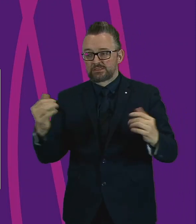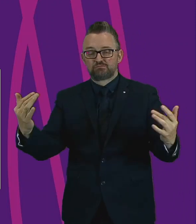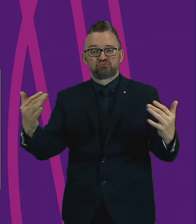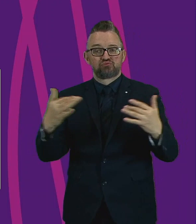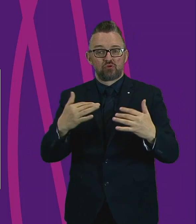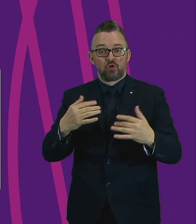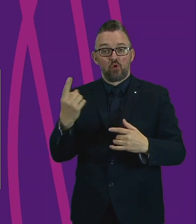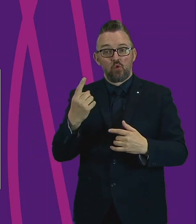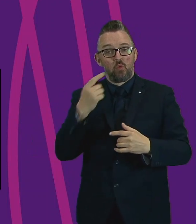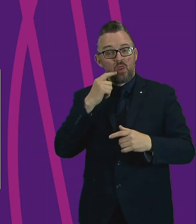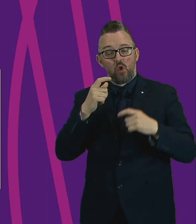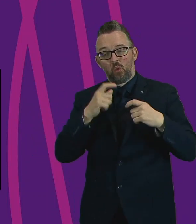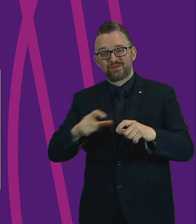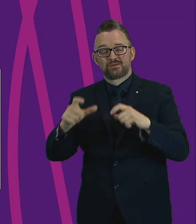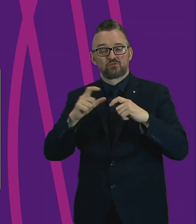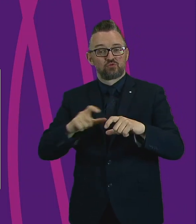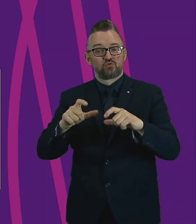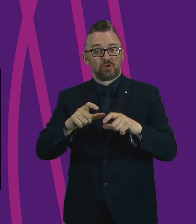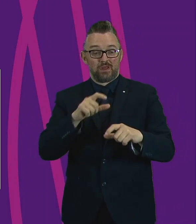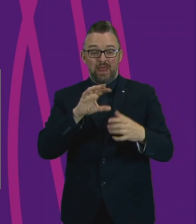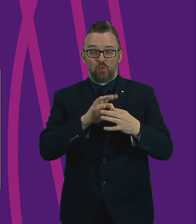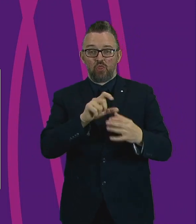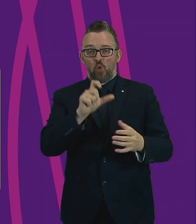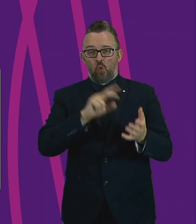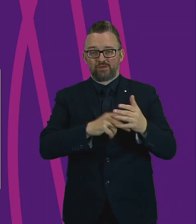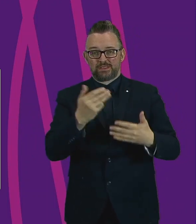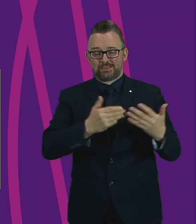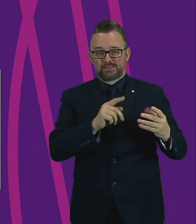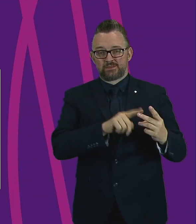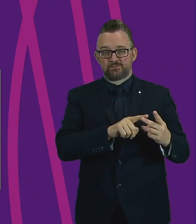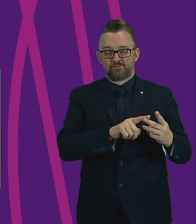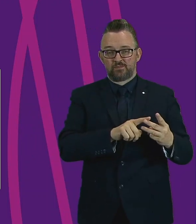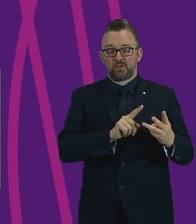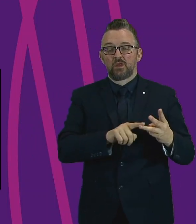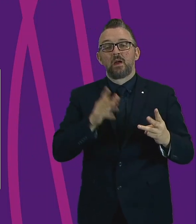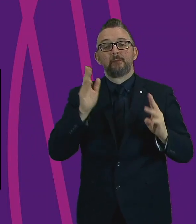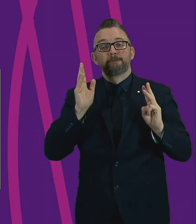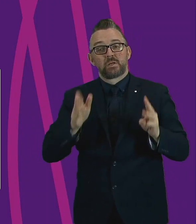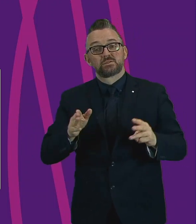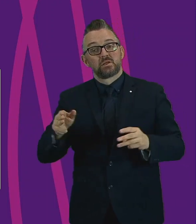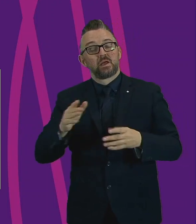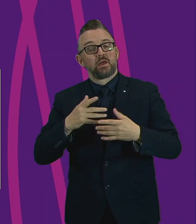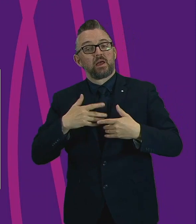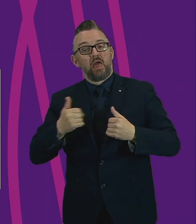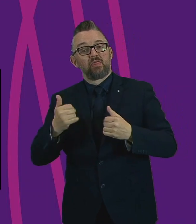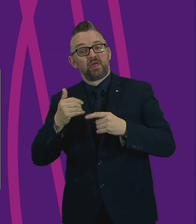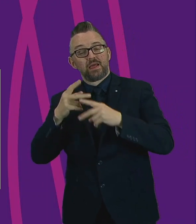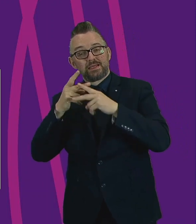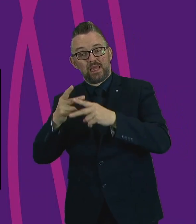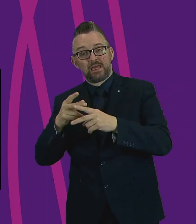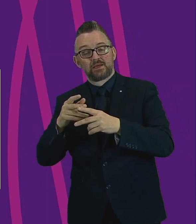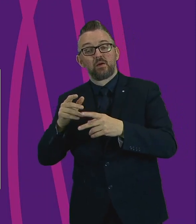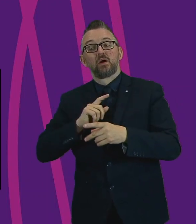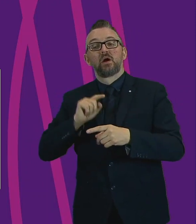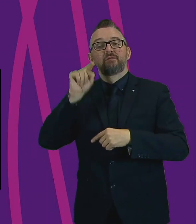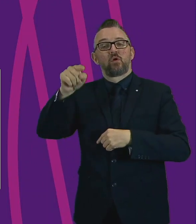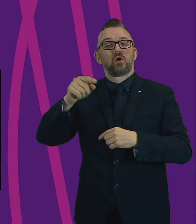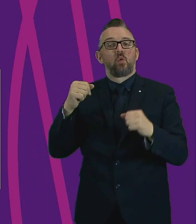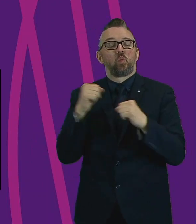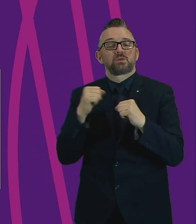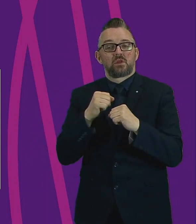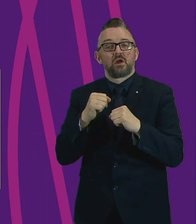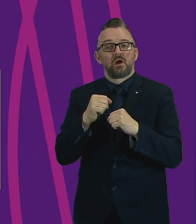with the continuing presence of COVID-19. And we need to prepare the health and care services for the winter season,